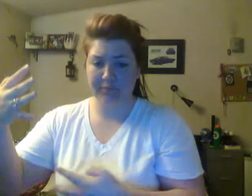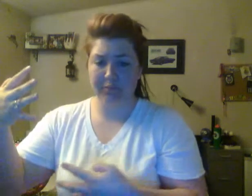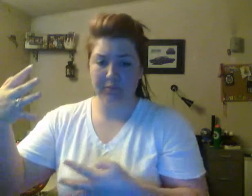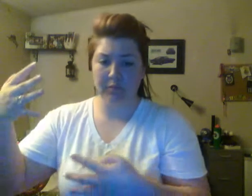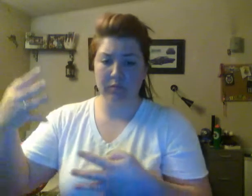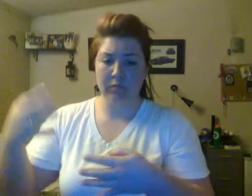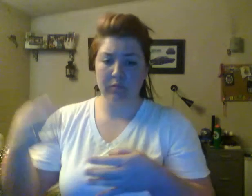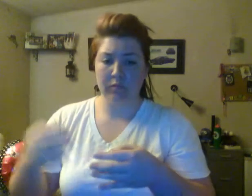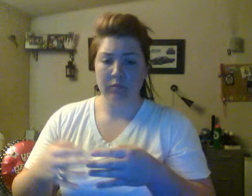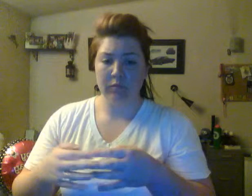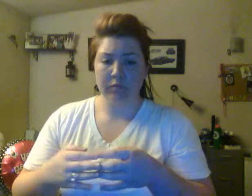So we have Britain's problem.